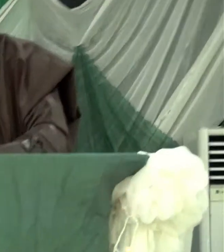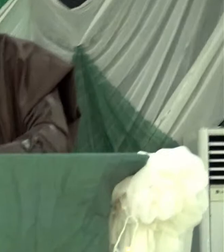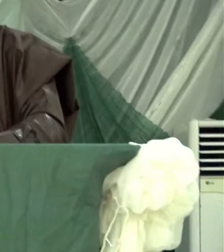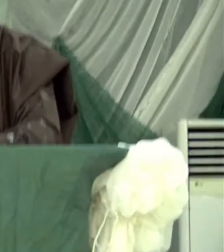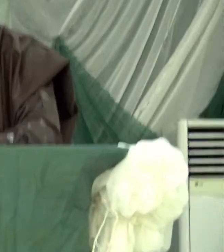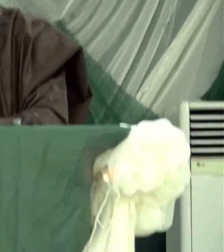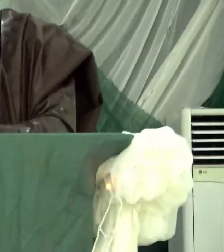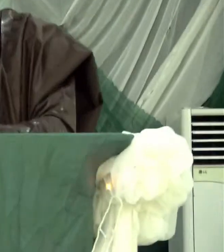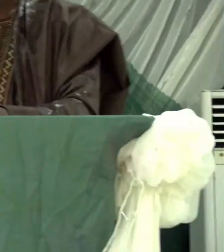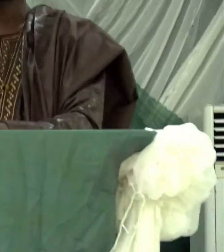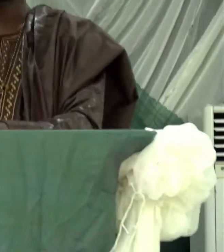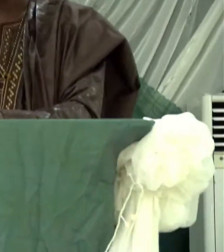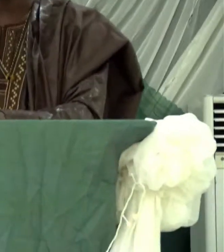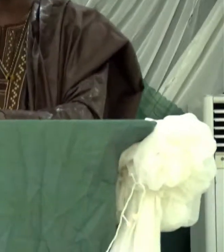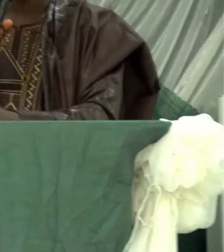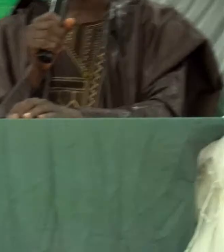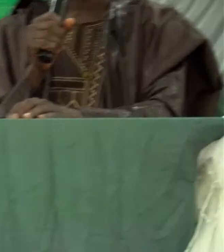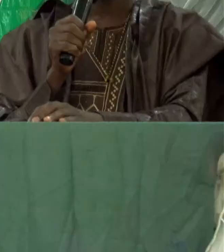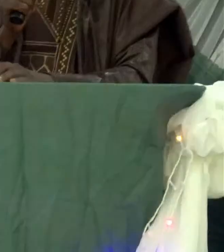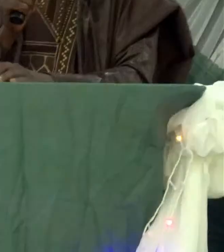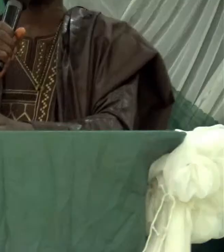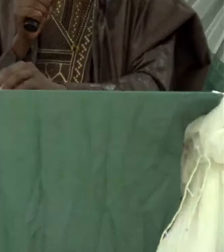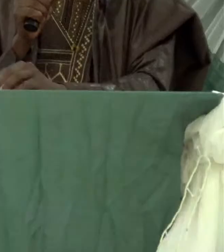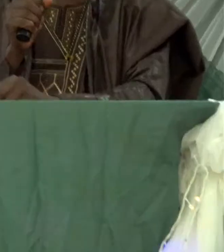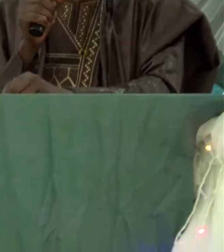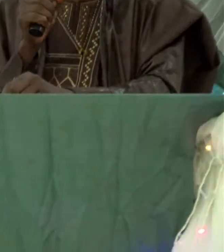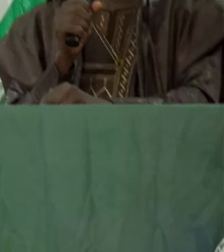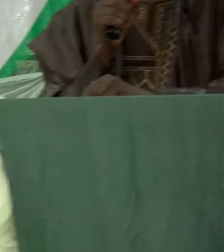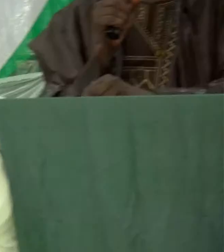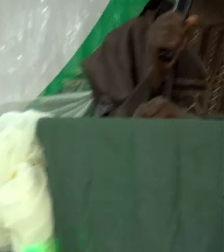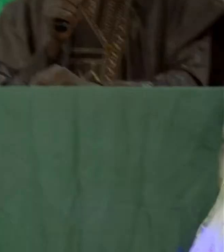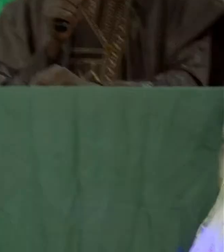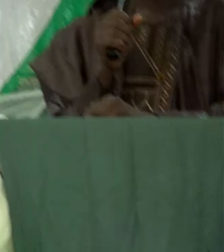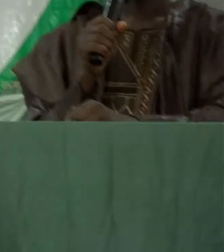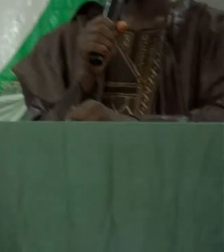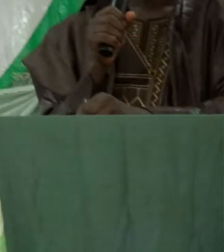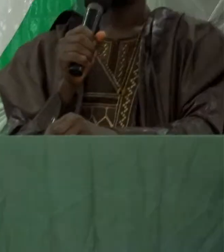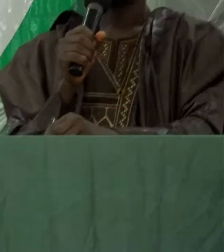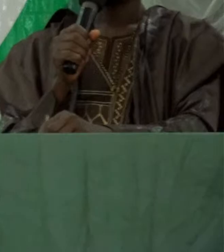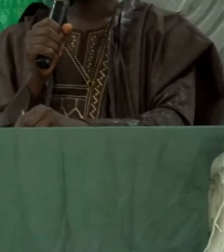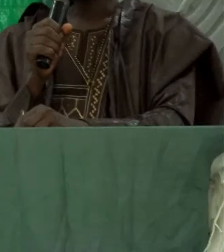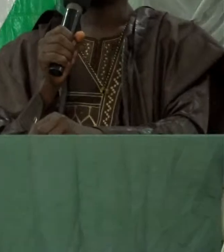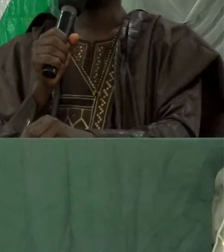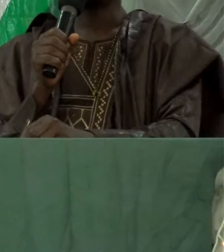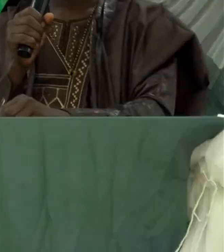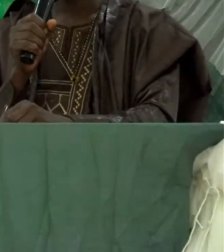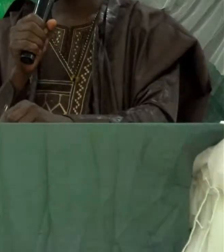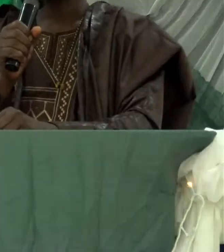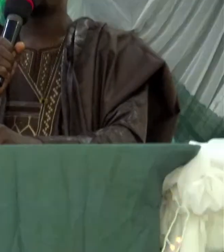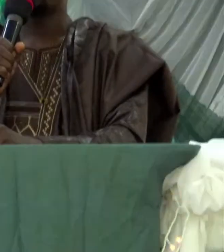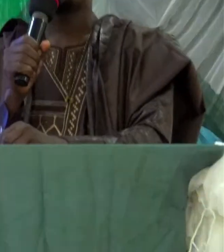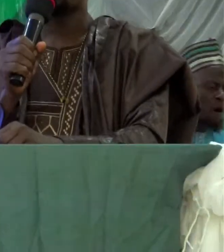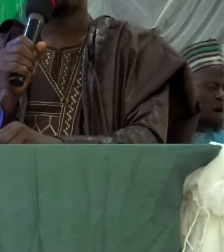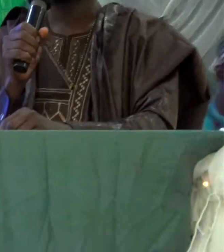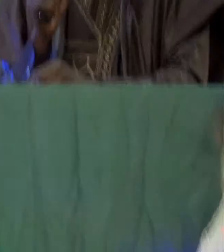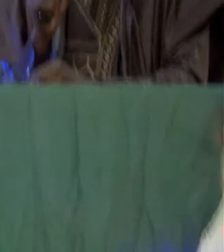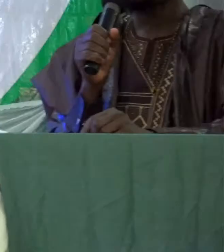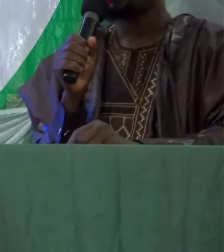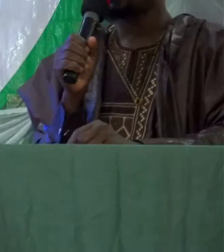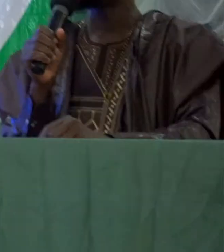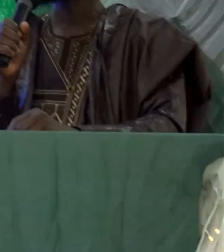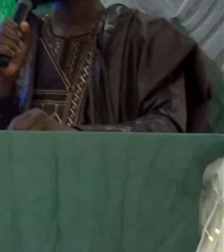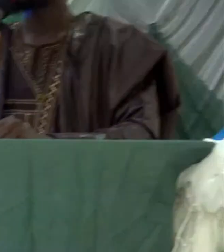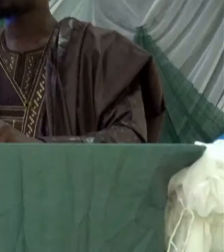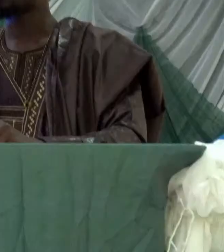Al-awwal lifard samad alladhi lam yalid wa lam yulad wa lam yakun lahu kufuwan